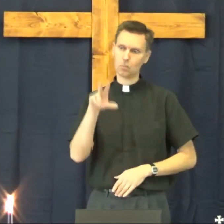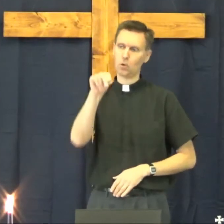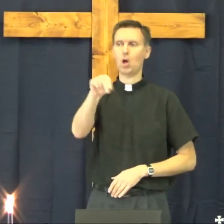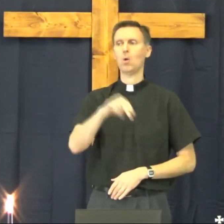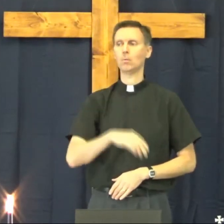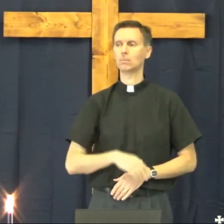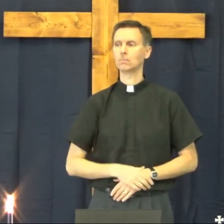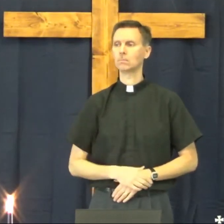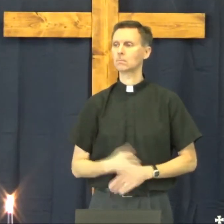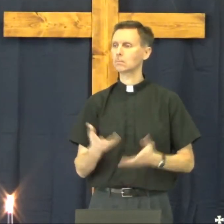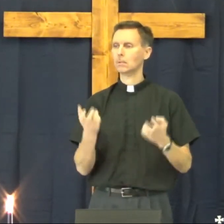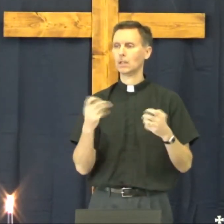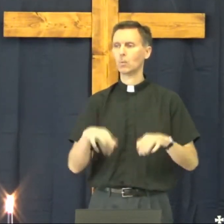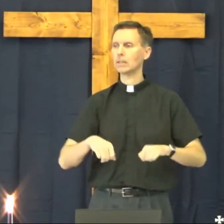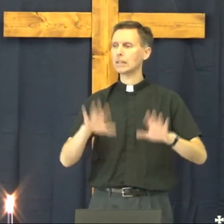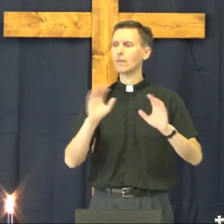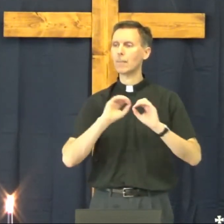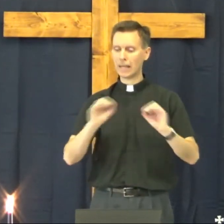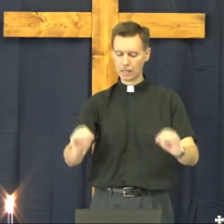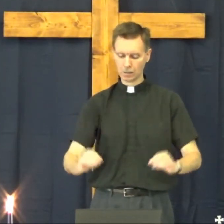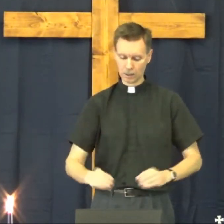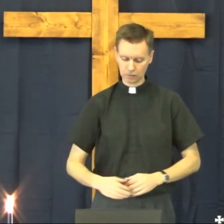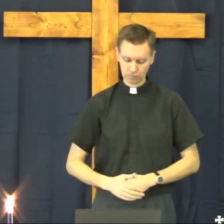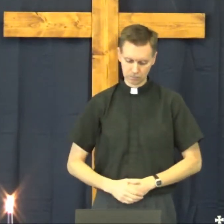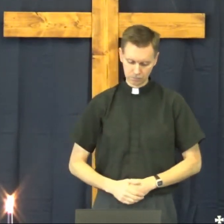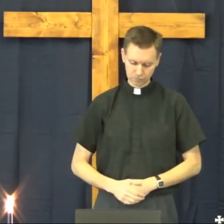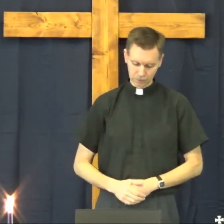no. They don't want to give up anything.